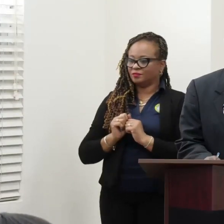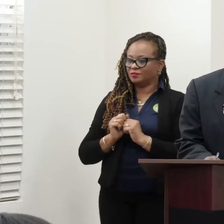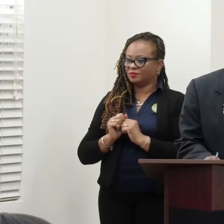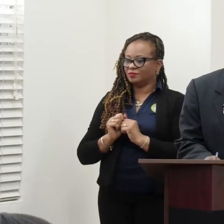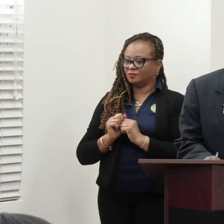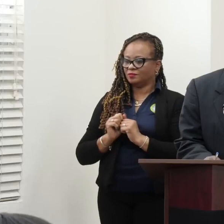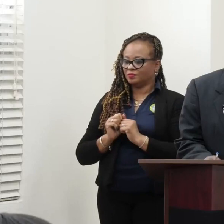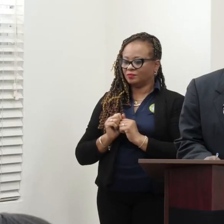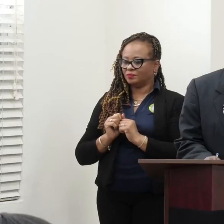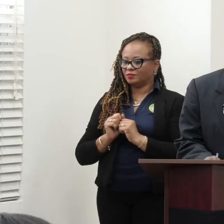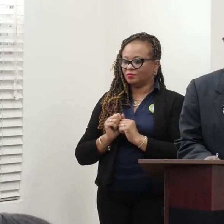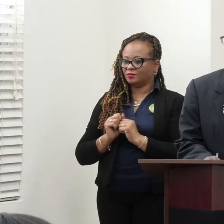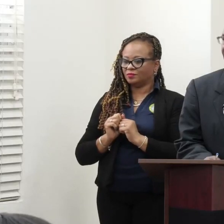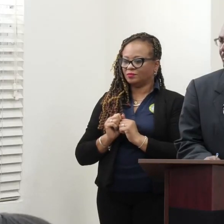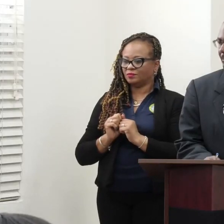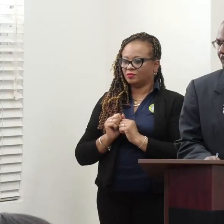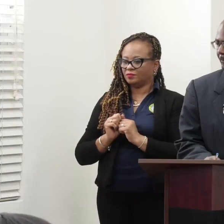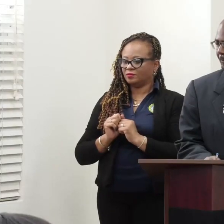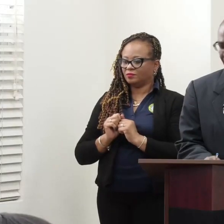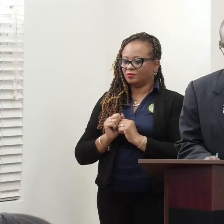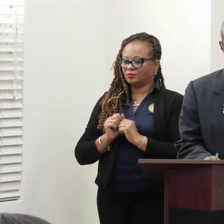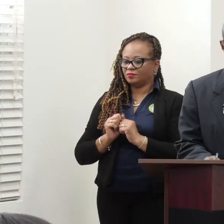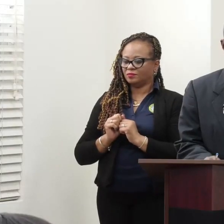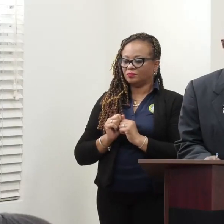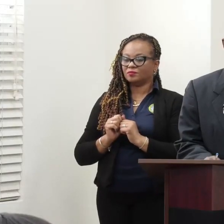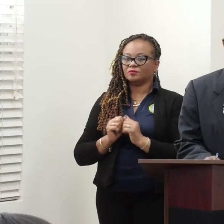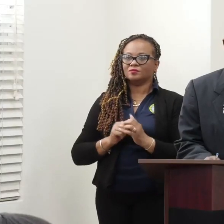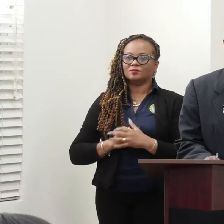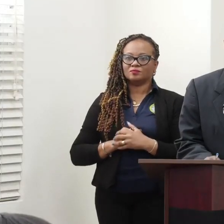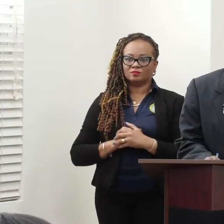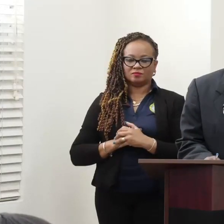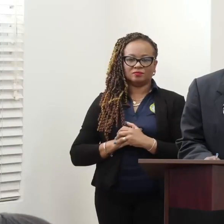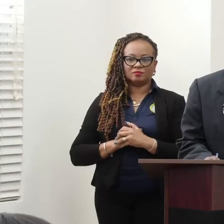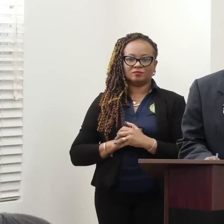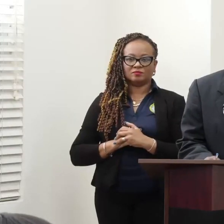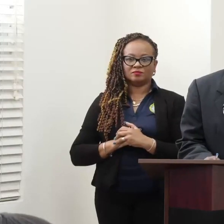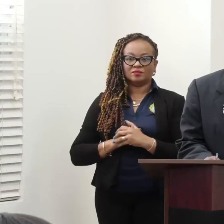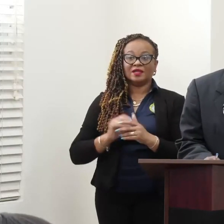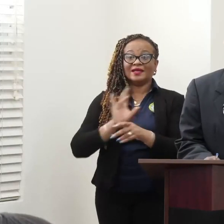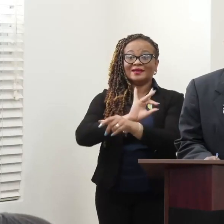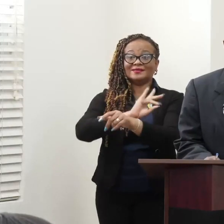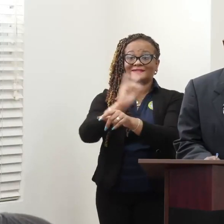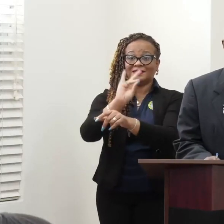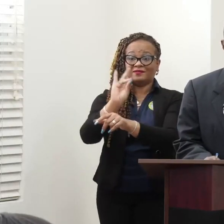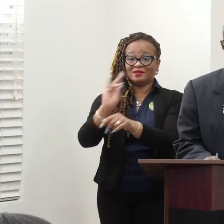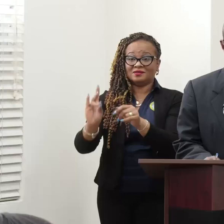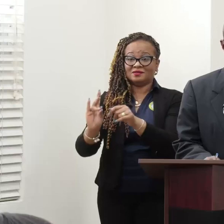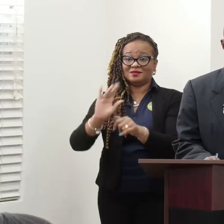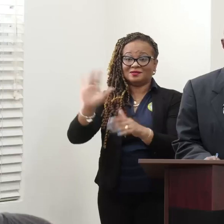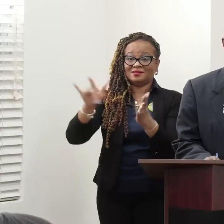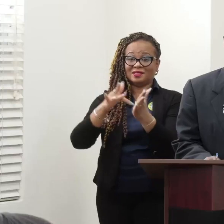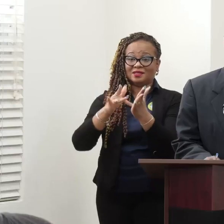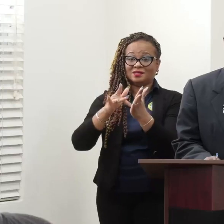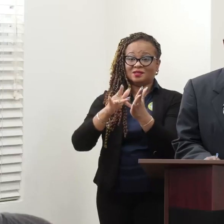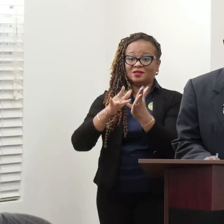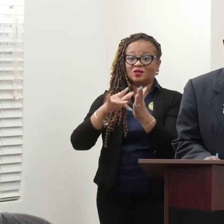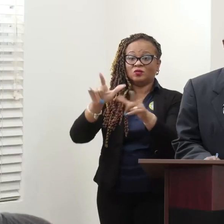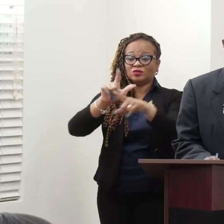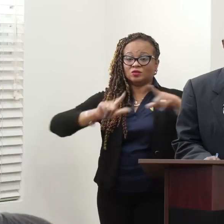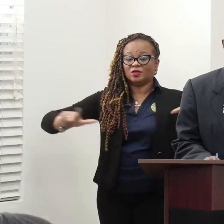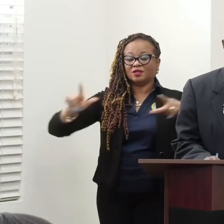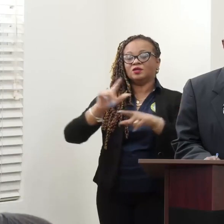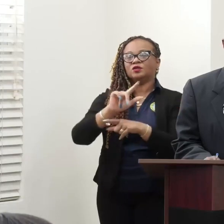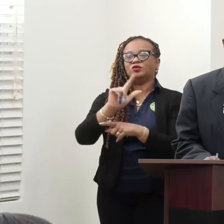Bonjour tout le monde. Ça c'est parlé de cyclone Nicole. At 7 a.m., the center of Nicole was located